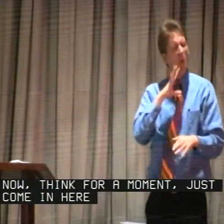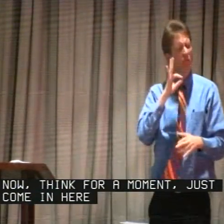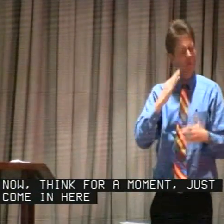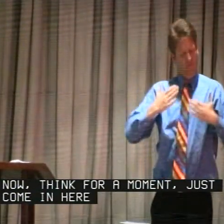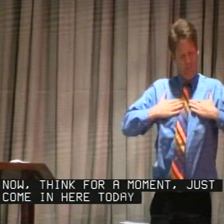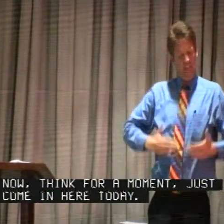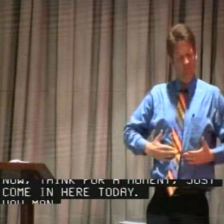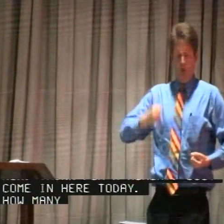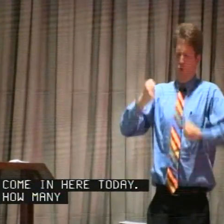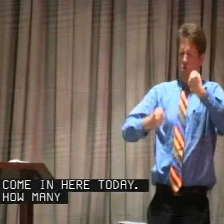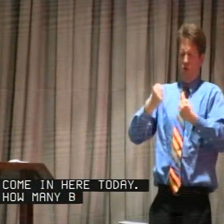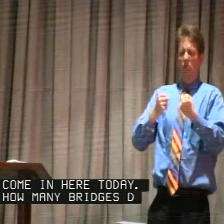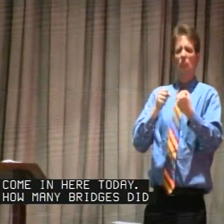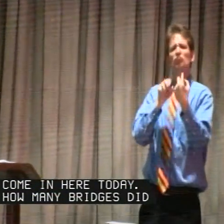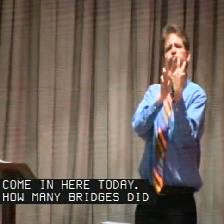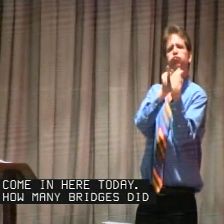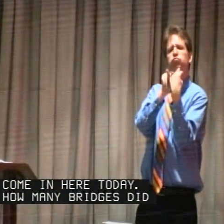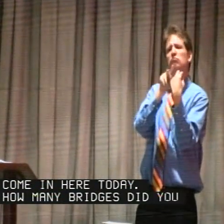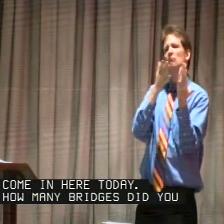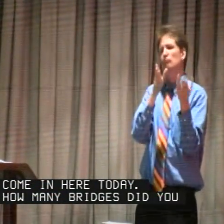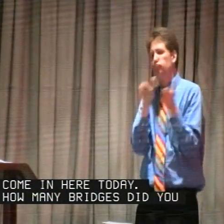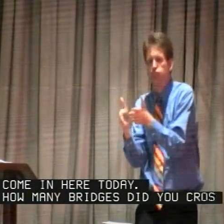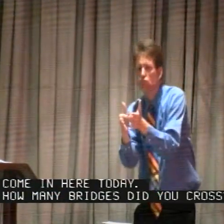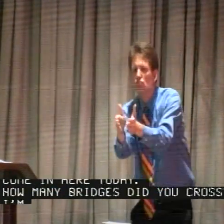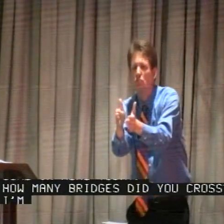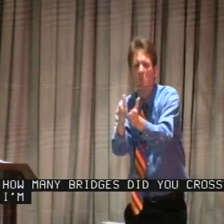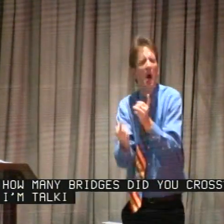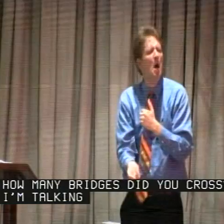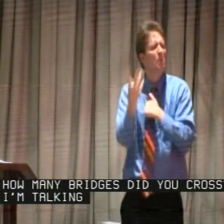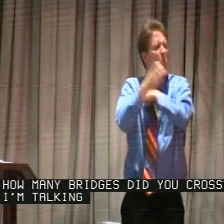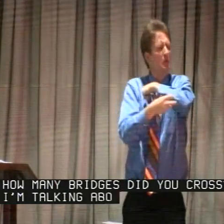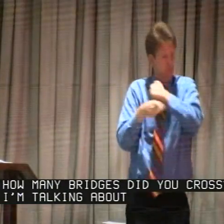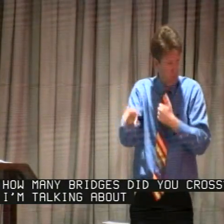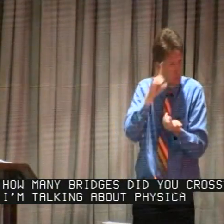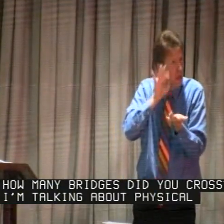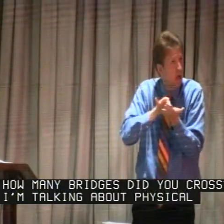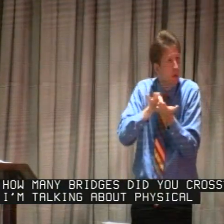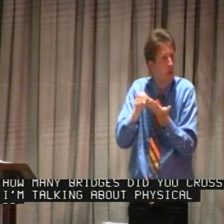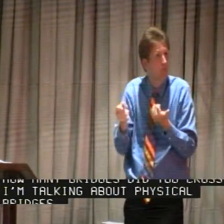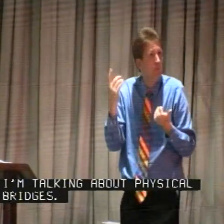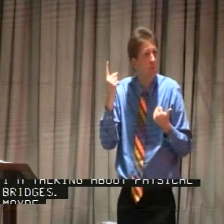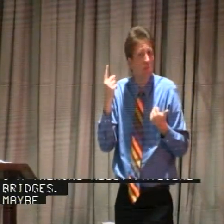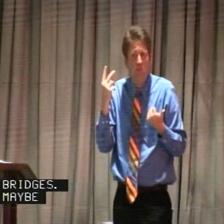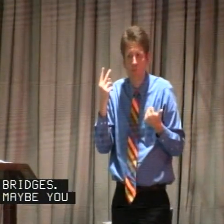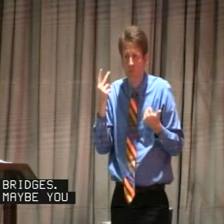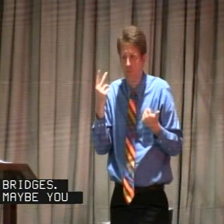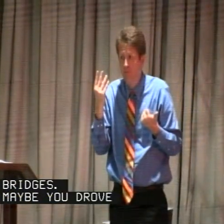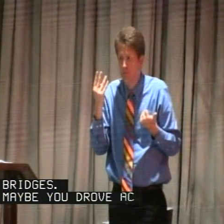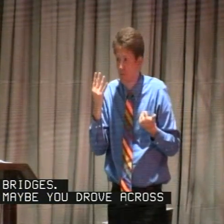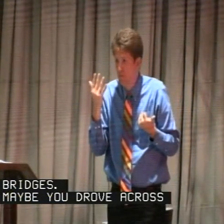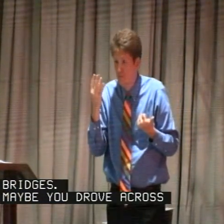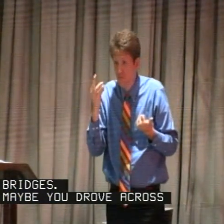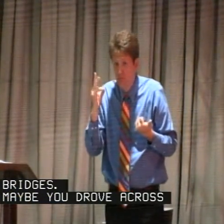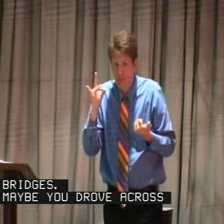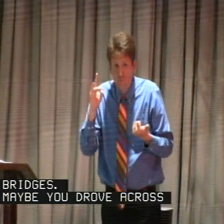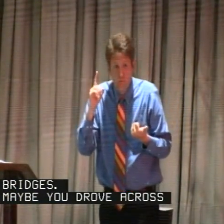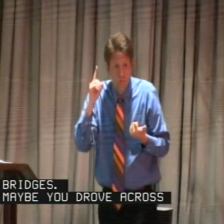cross? I'm talking about physical bridges. Maybe you drove across certain highways,